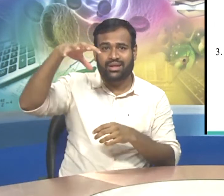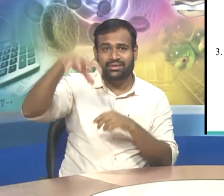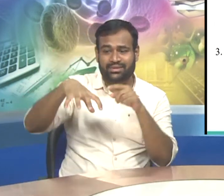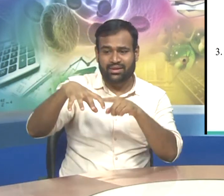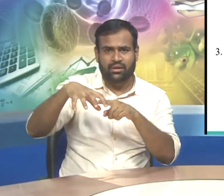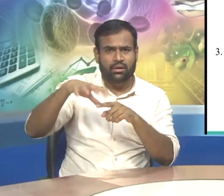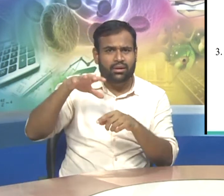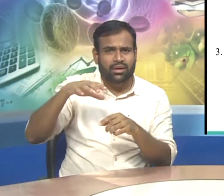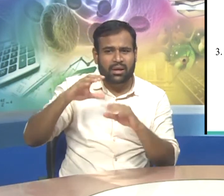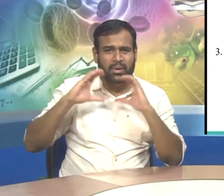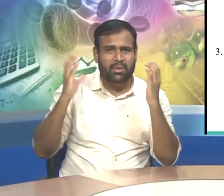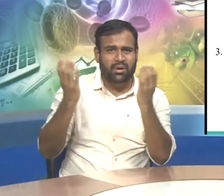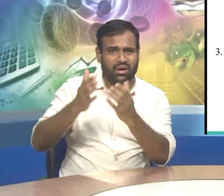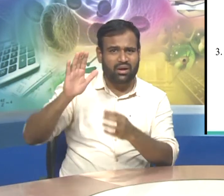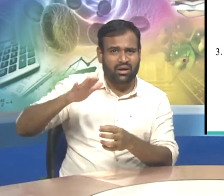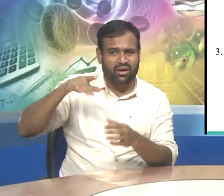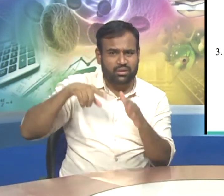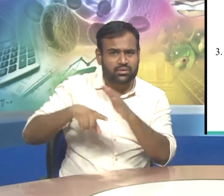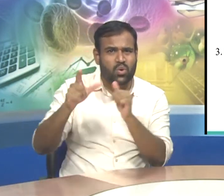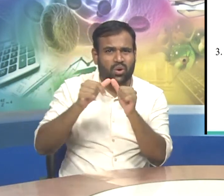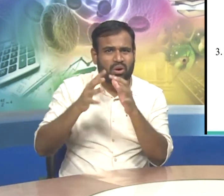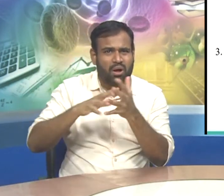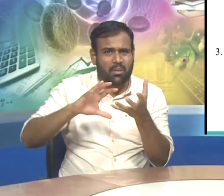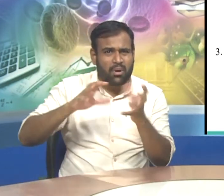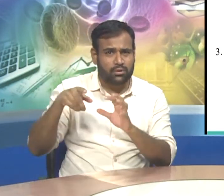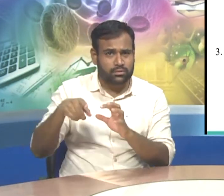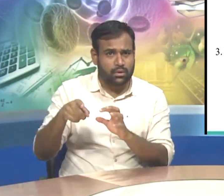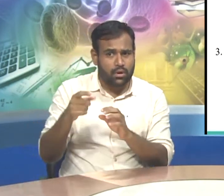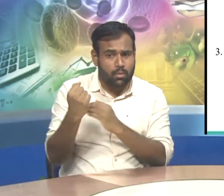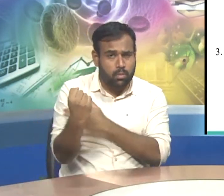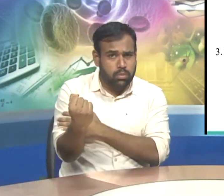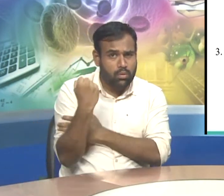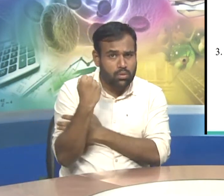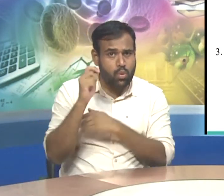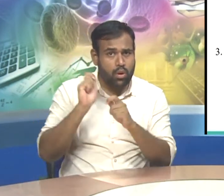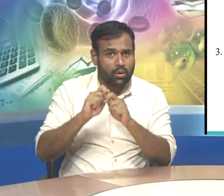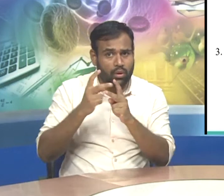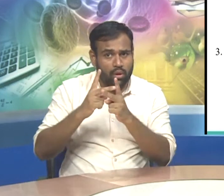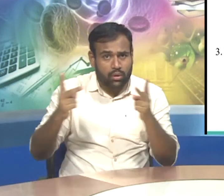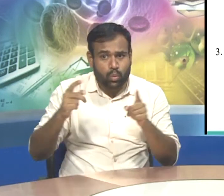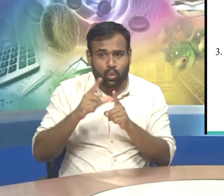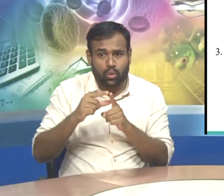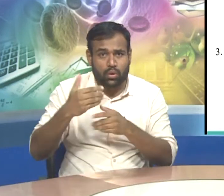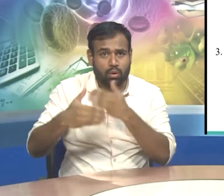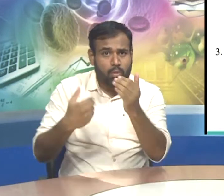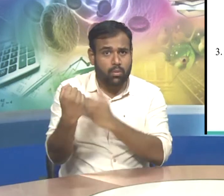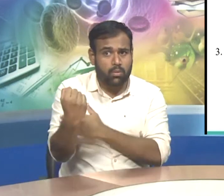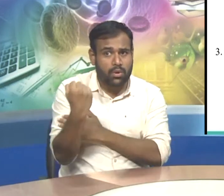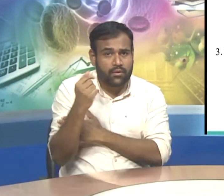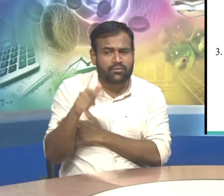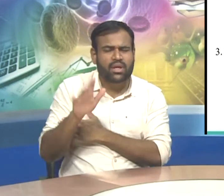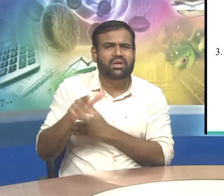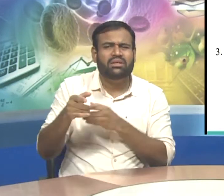The third objective is we will be able to explain powers and functions of state